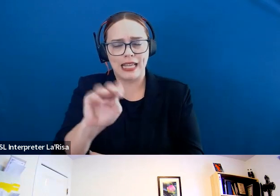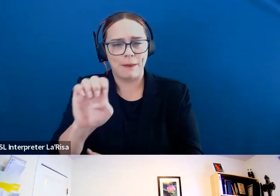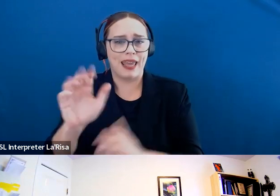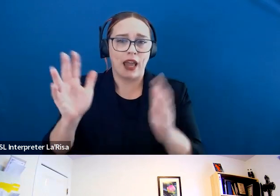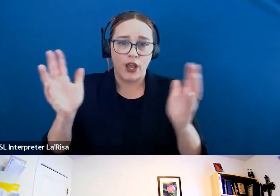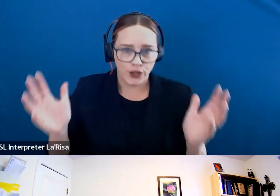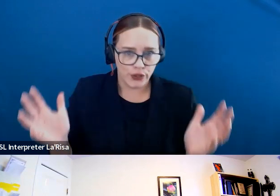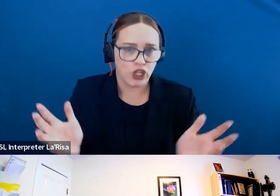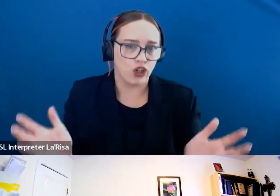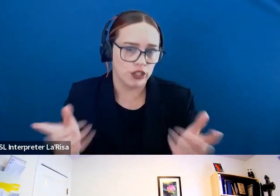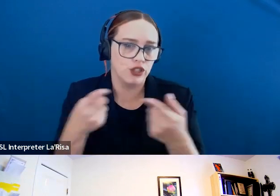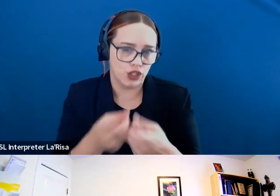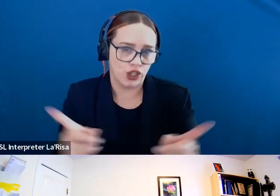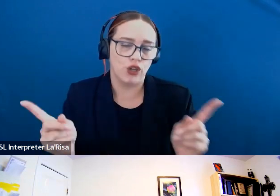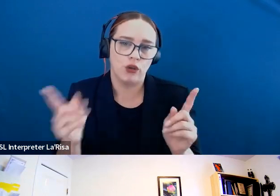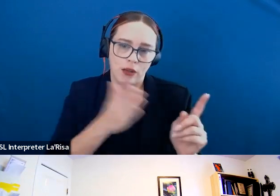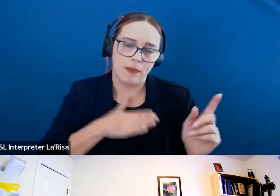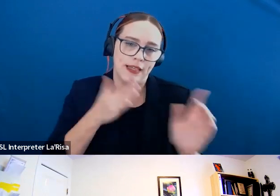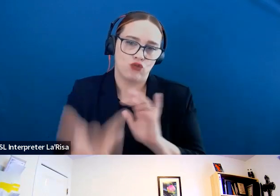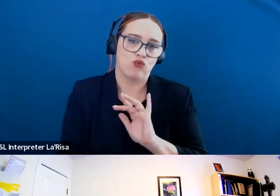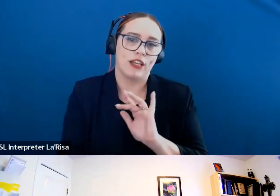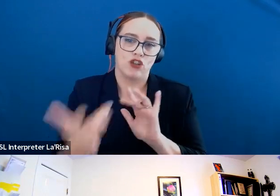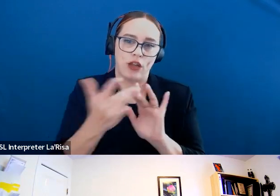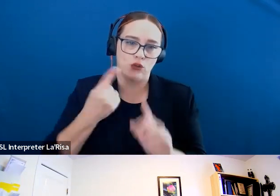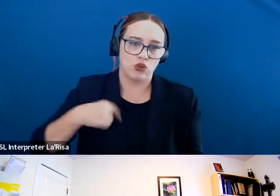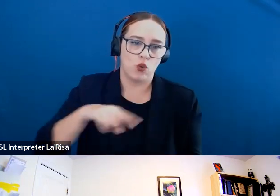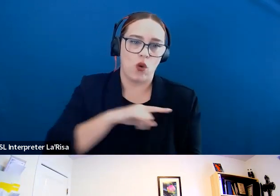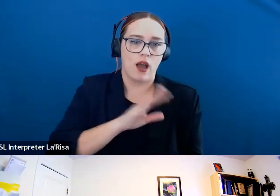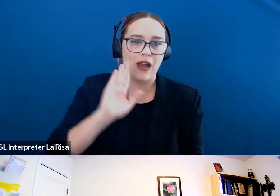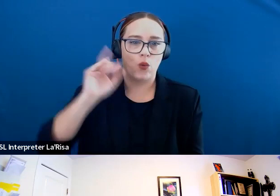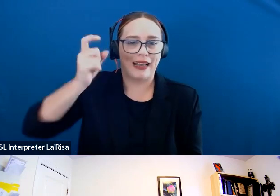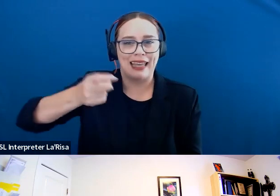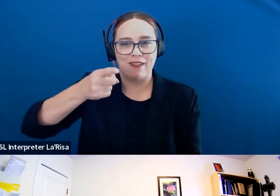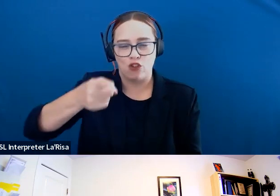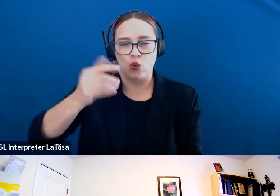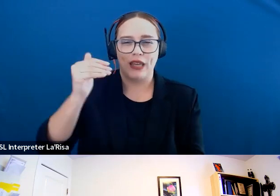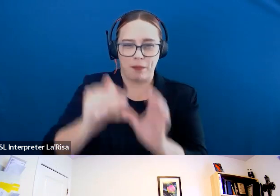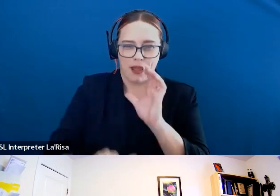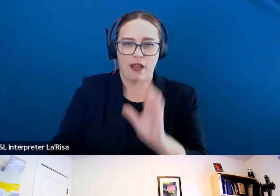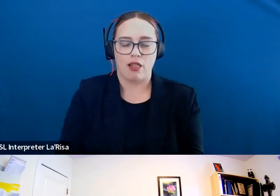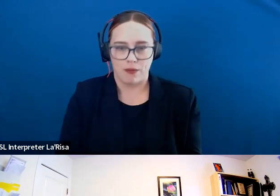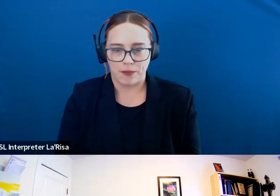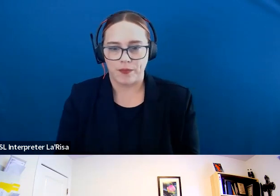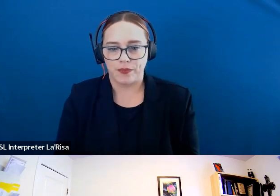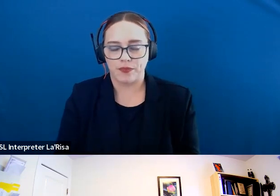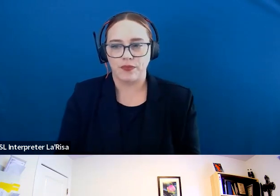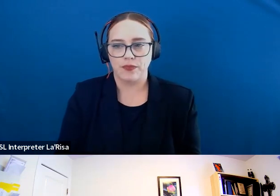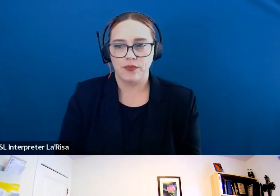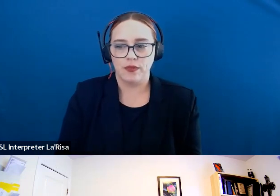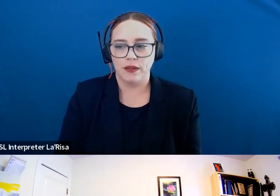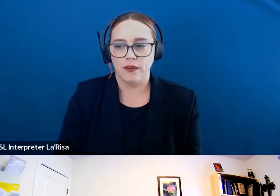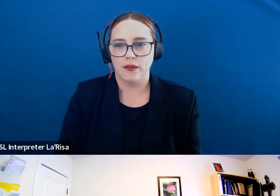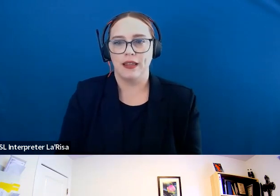out to us at the DETAC. I will give you in just a moment emails because we can set you up with an